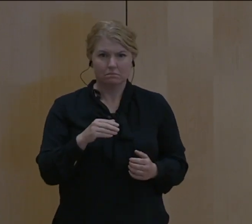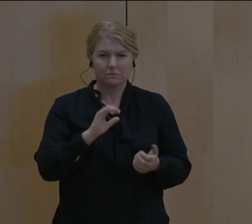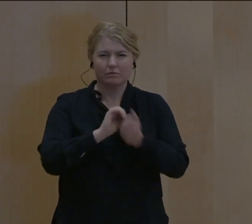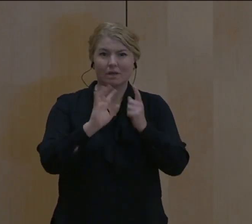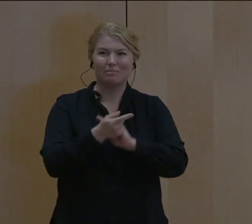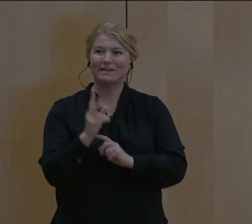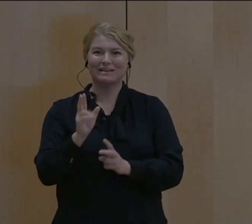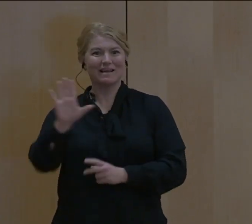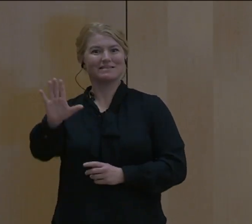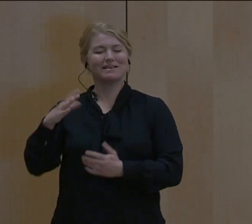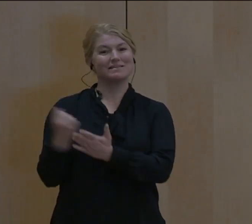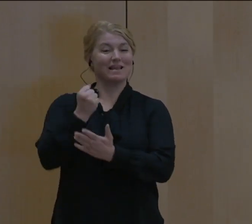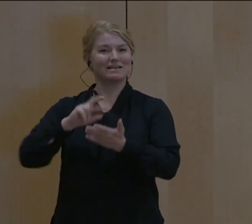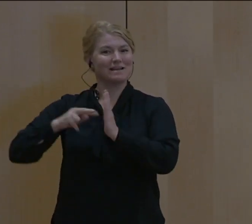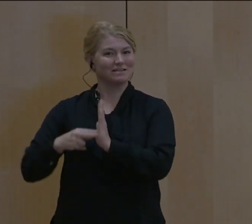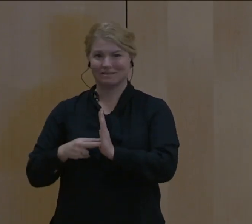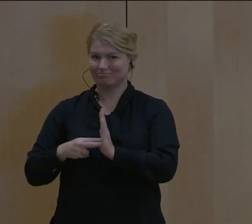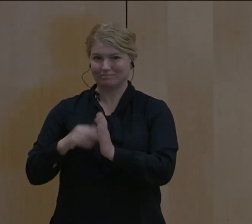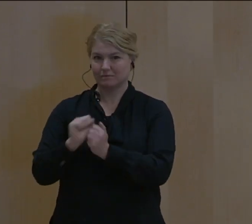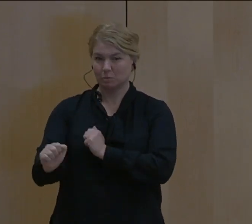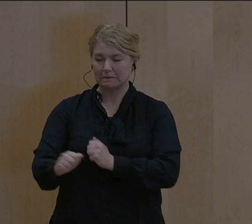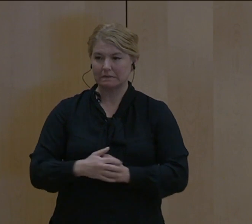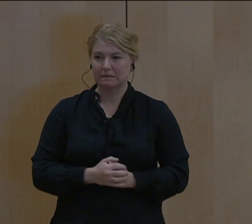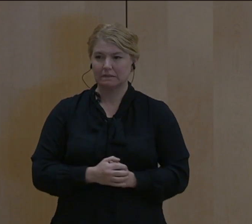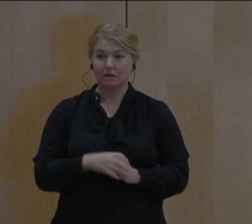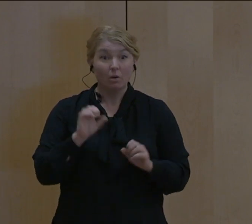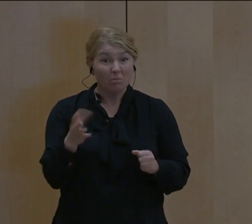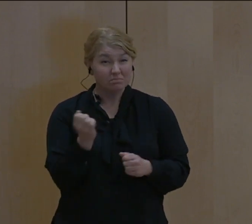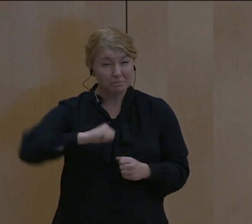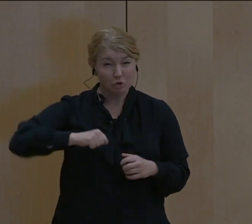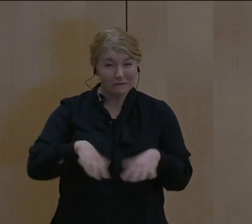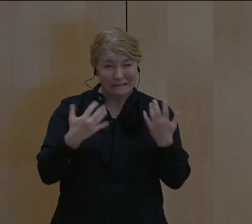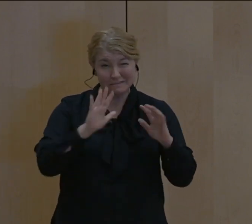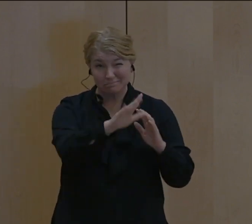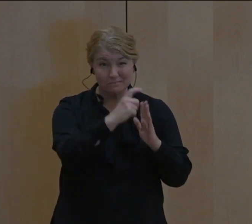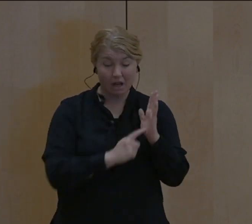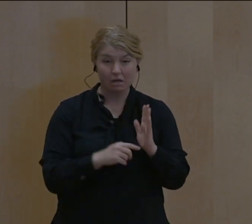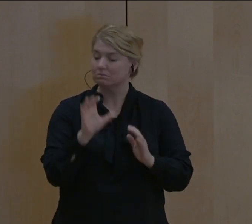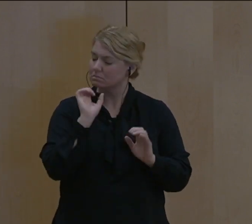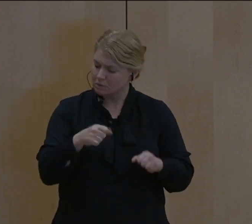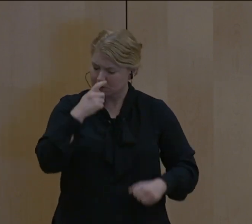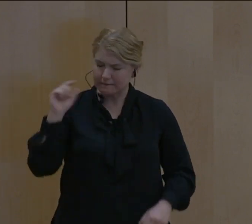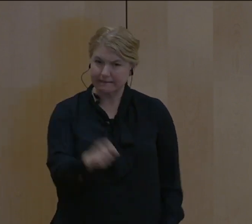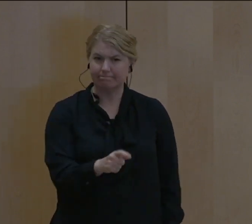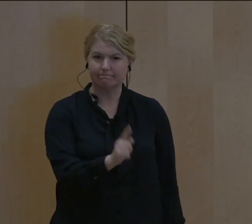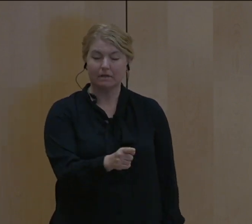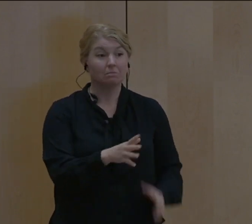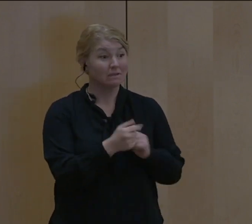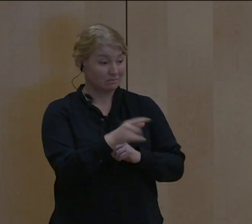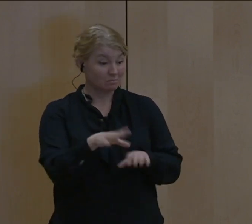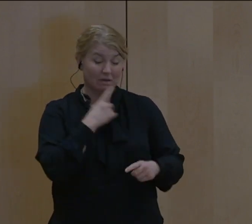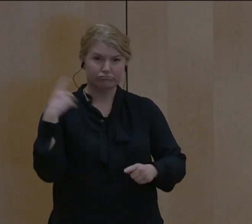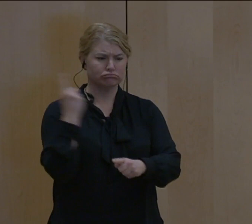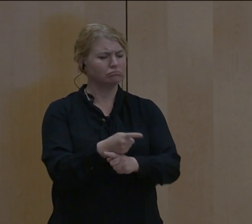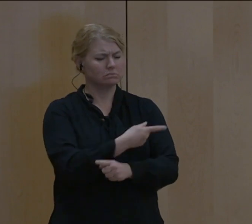crimes have to be punished. For those who gave the orders, for those who killed people, they have to go through the tribunal to make sure